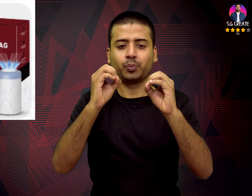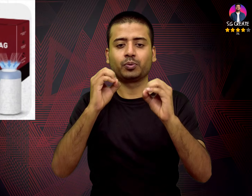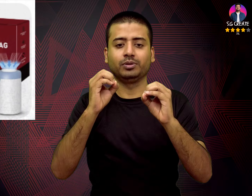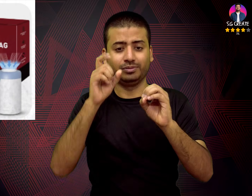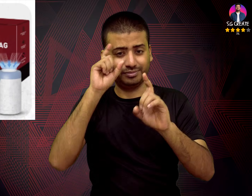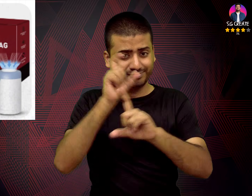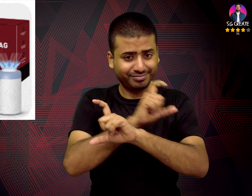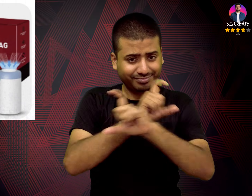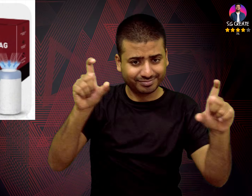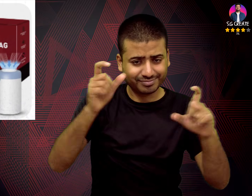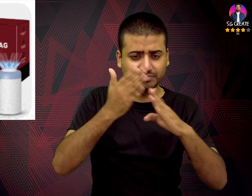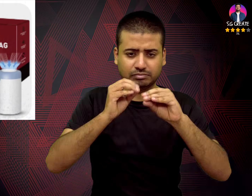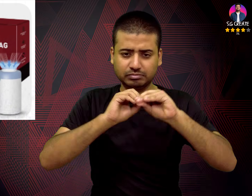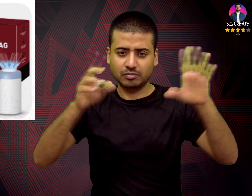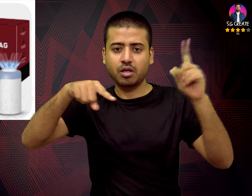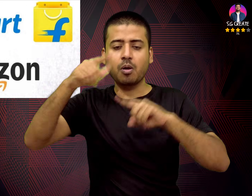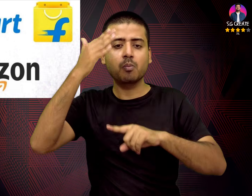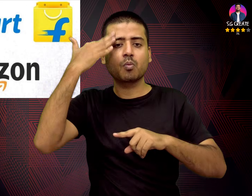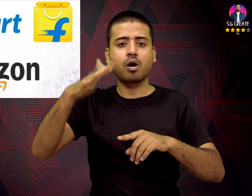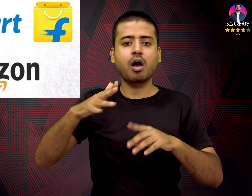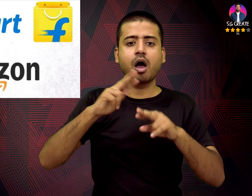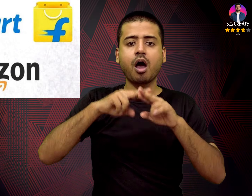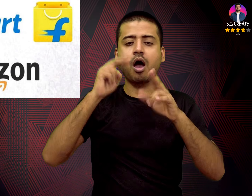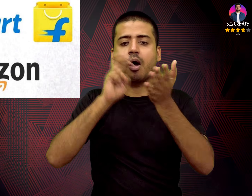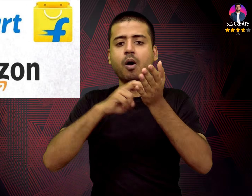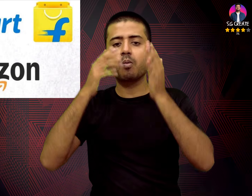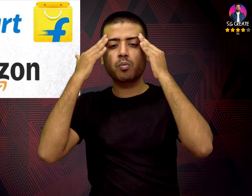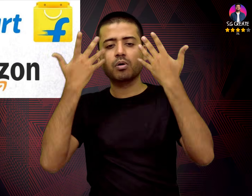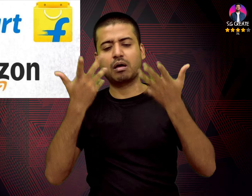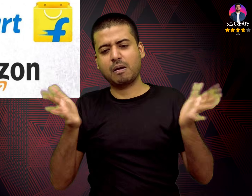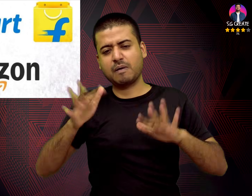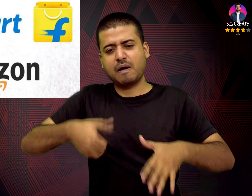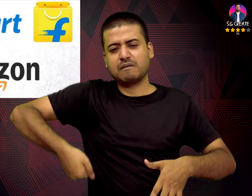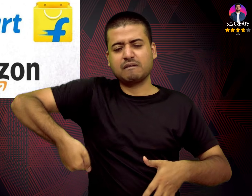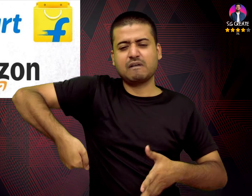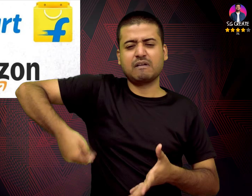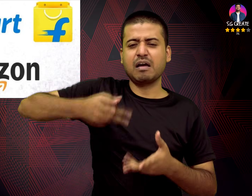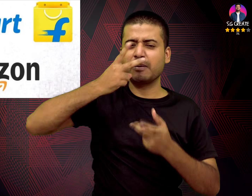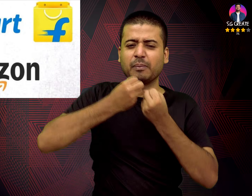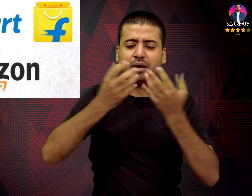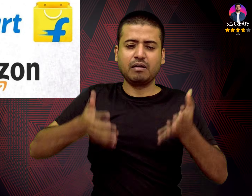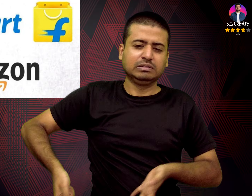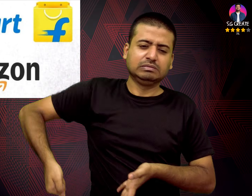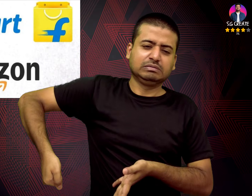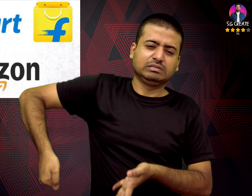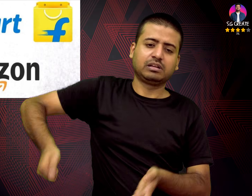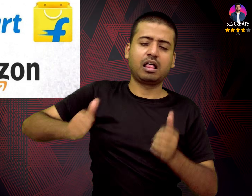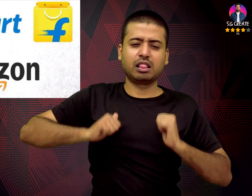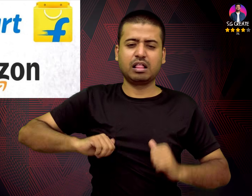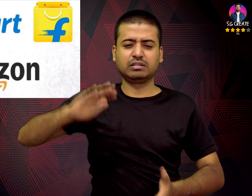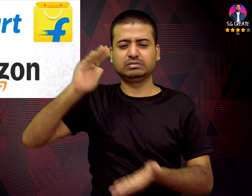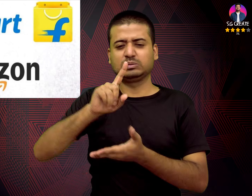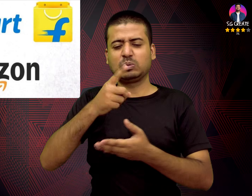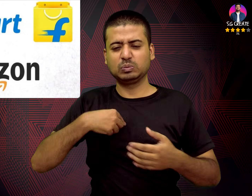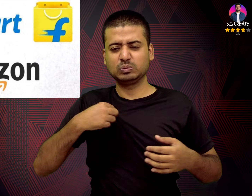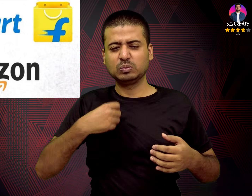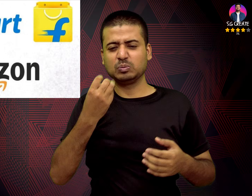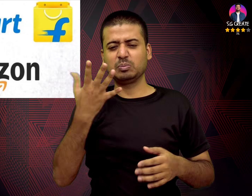Odor protection. Airtight seals keep moisture and musty smells out. Smart packing tips: watch the weight.